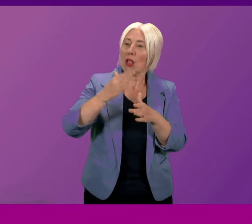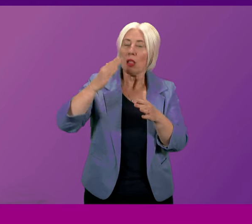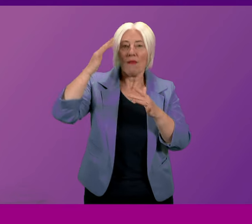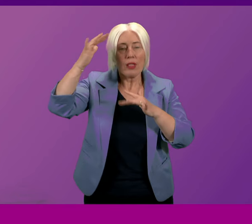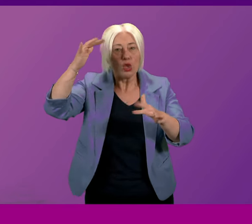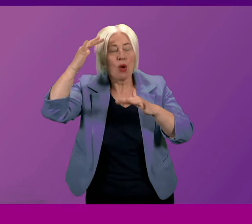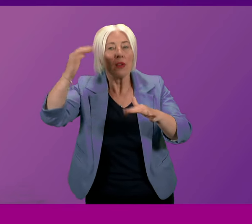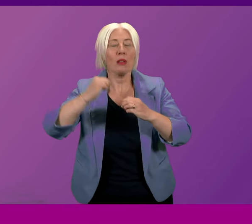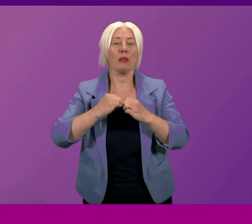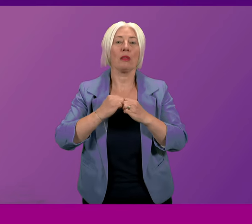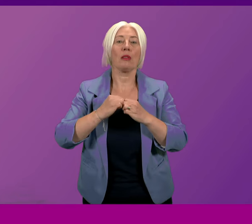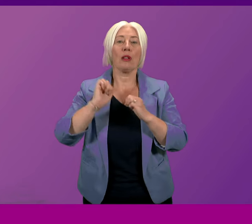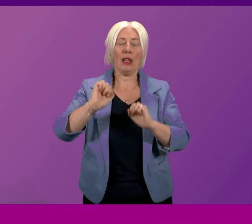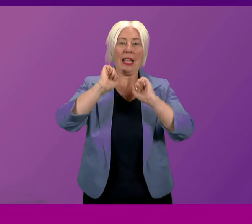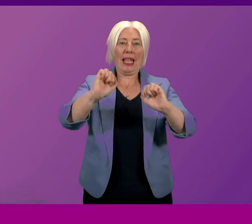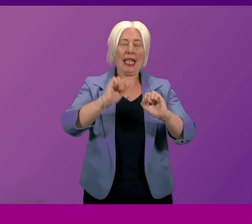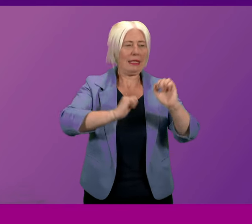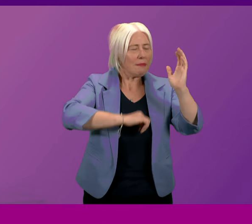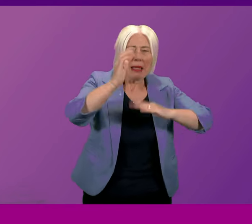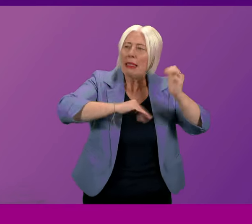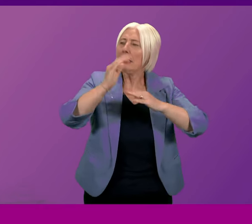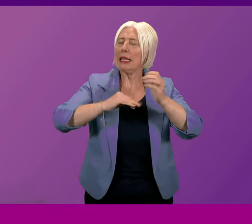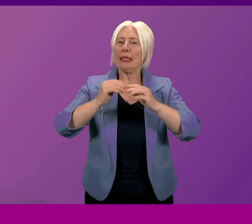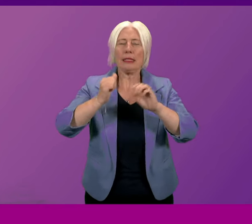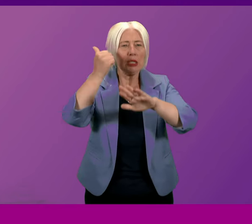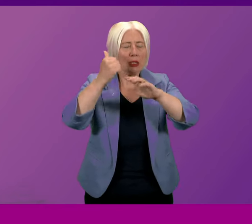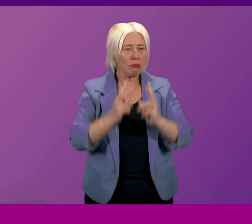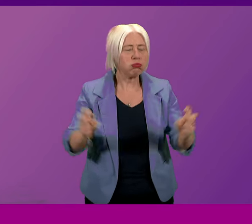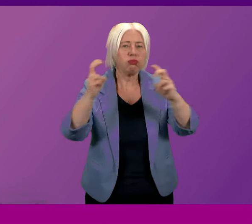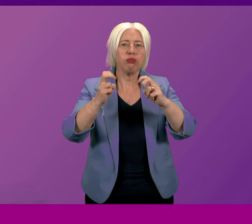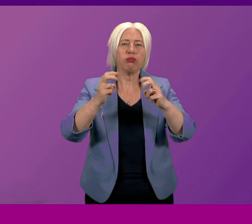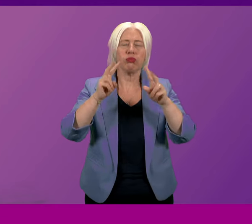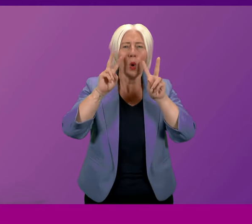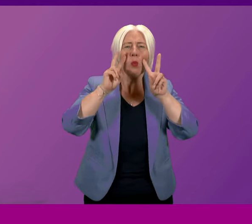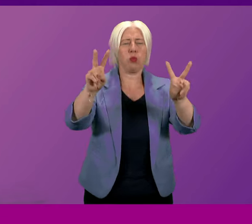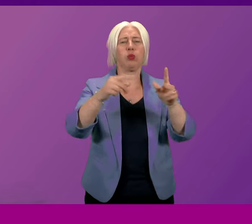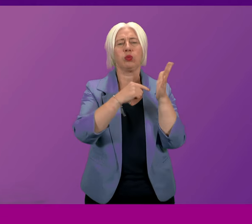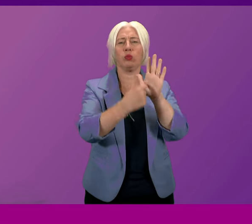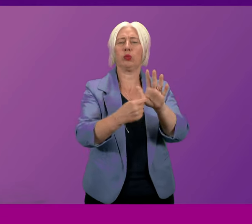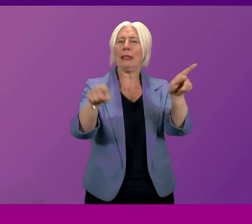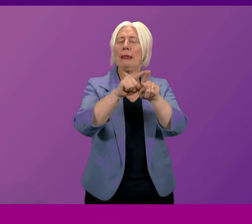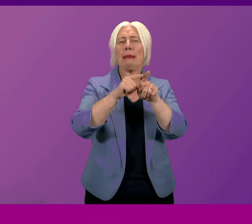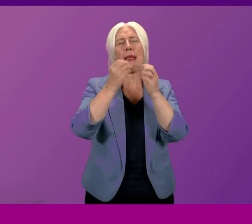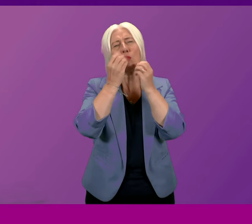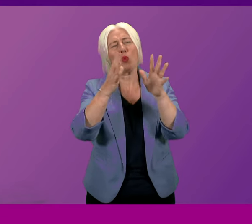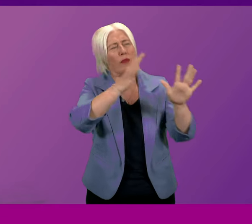Its institutions mirror its beauty. Then, without shame, we can esteem